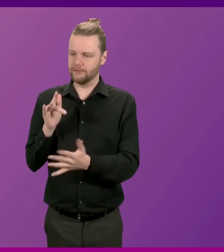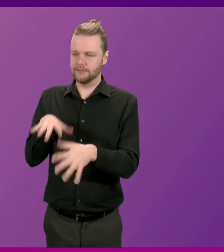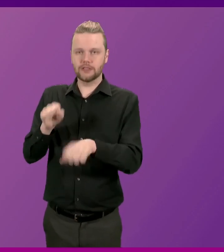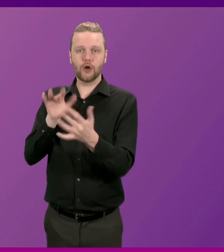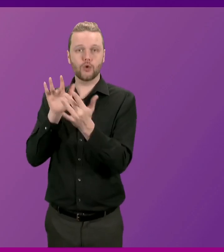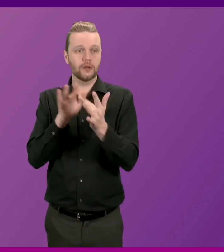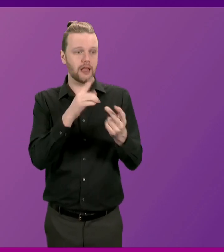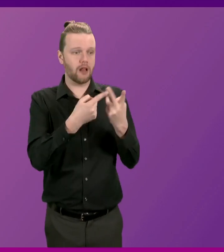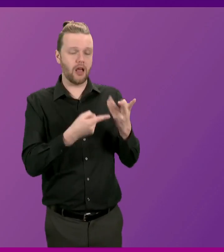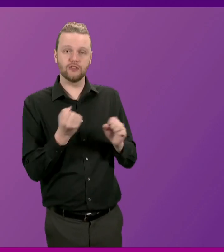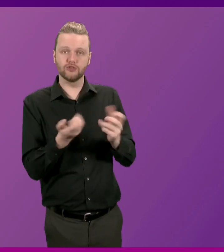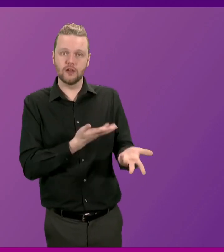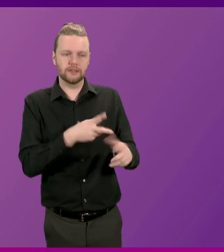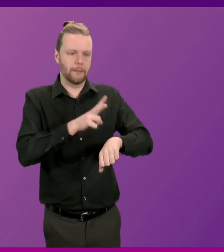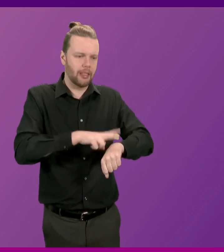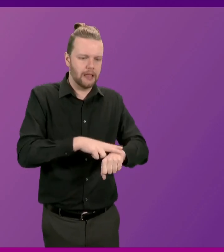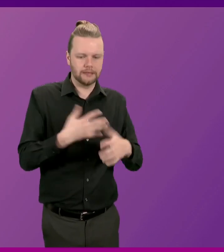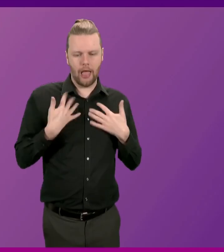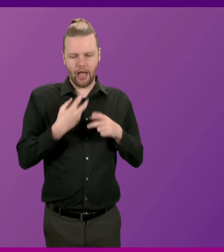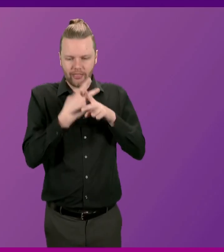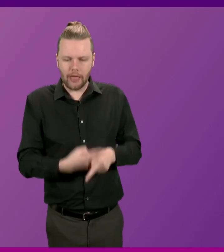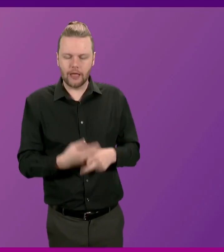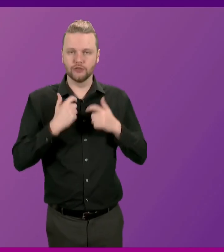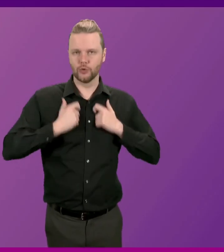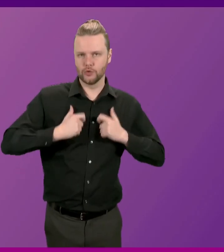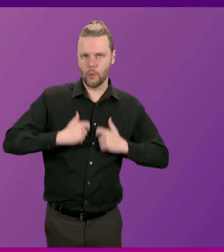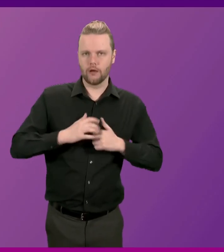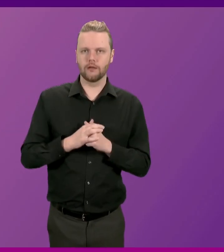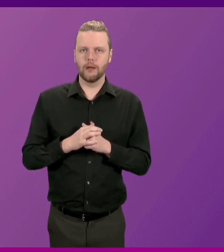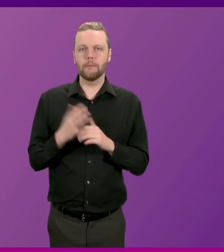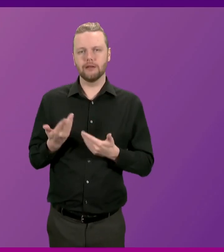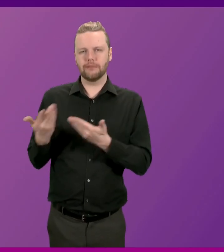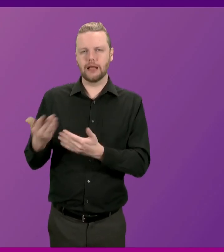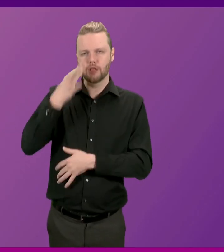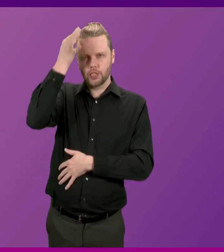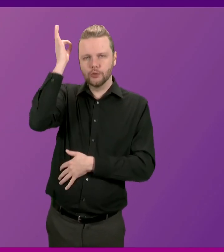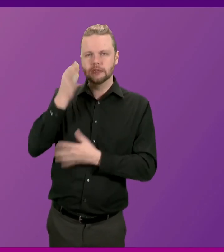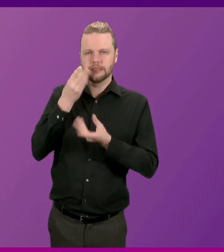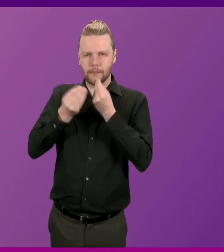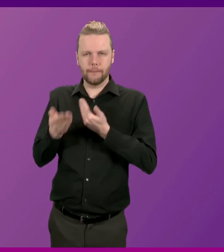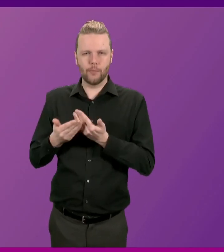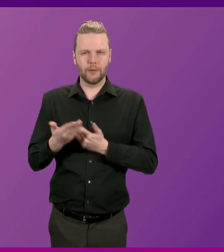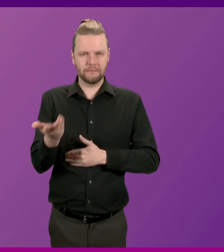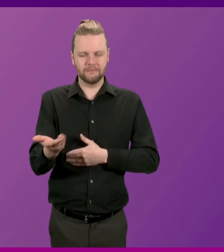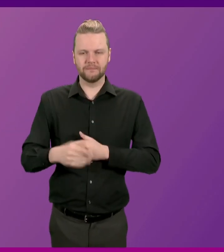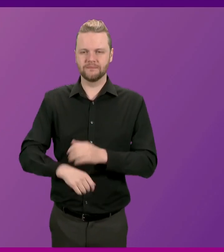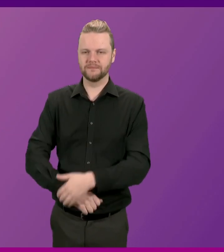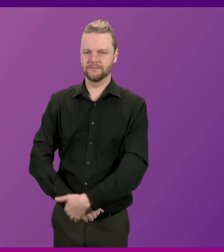other services like police, healthcare, social work and so on. But maybe Lucy can expand a little bit more.